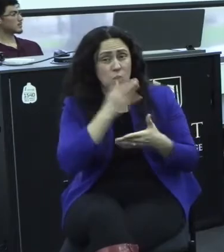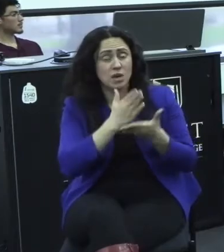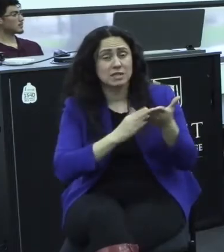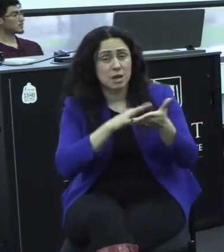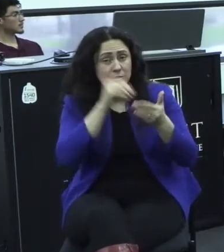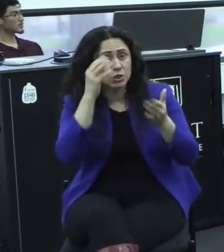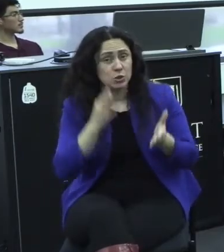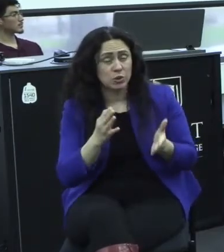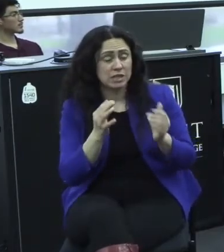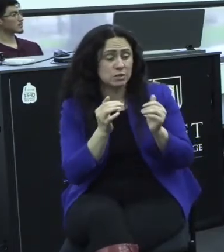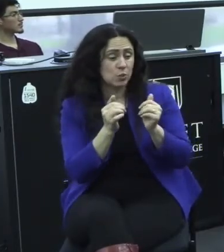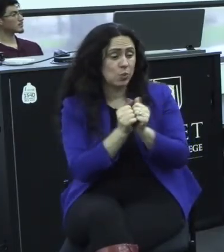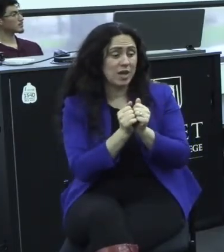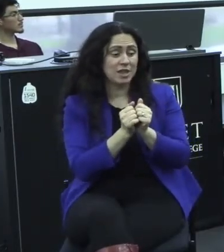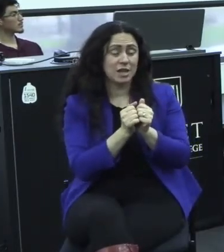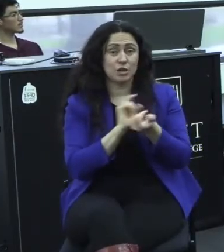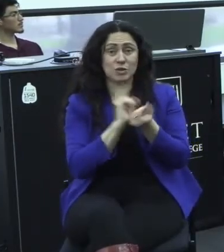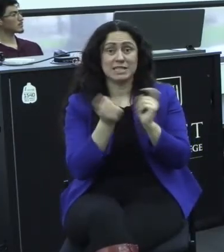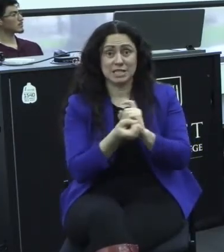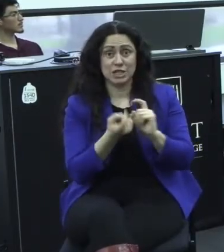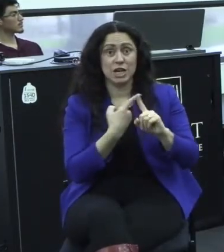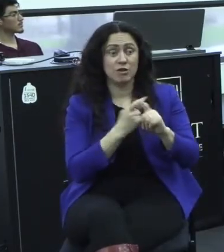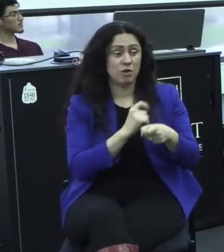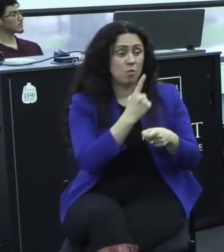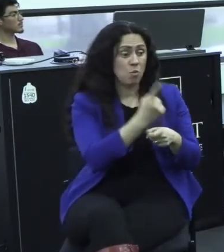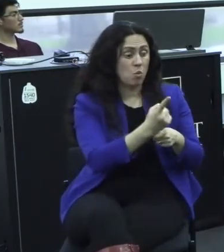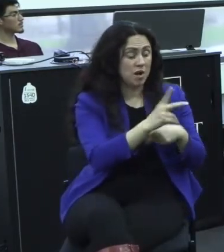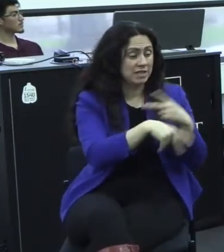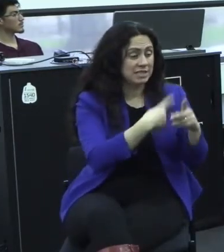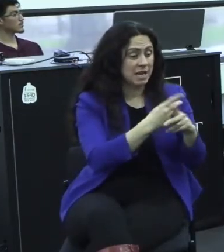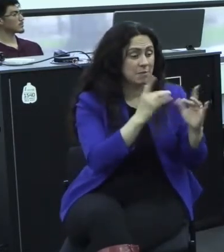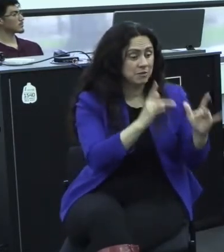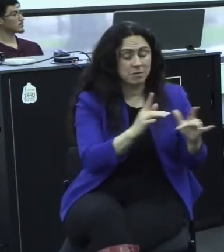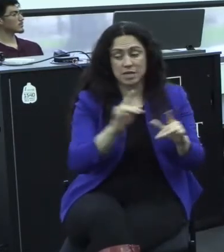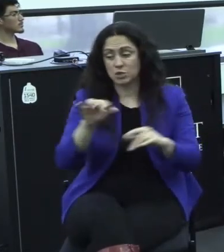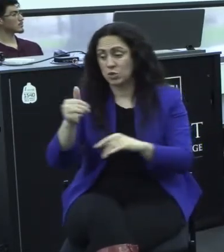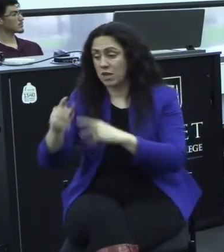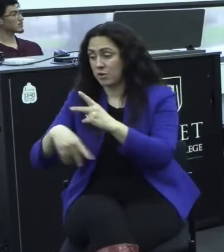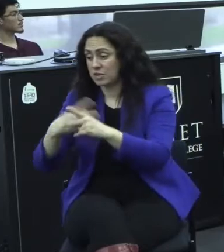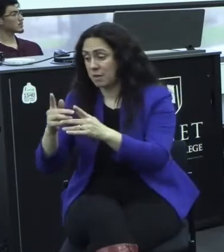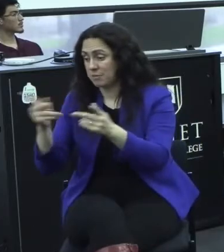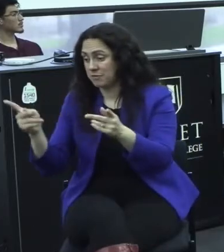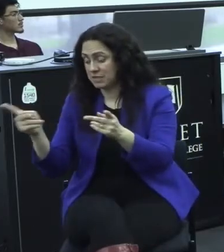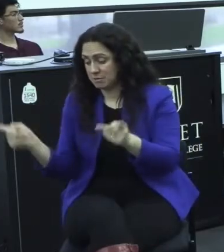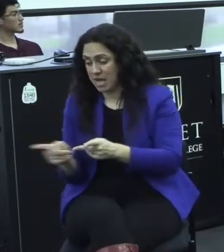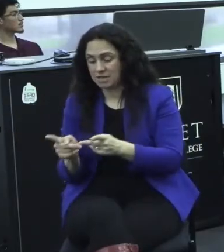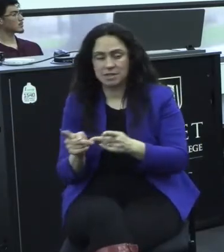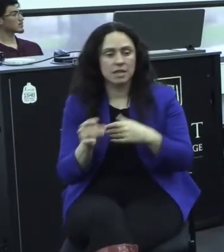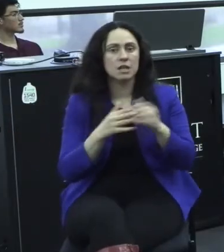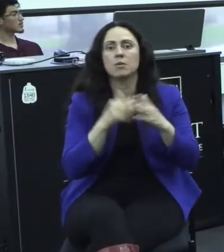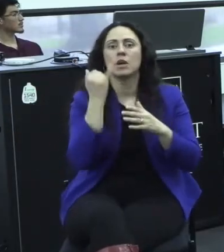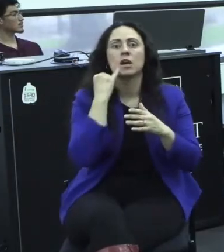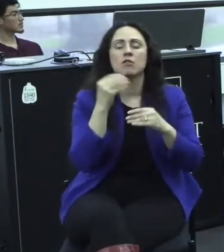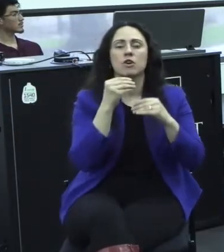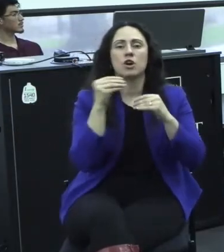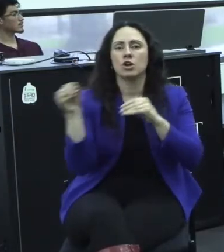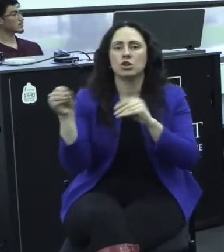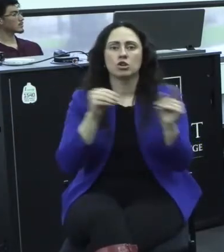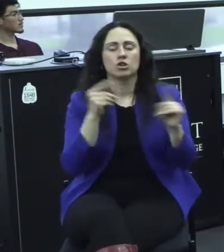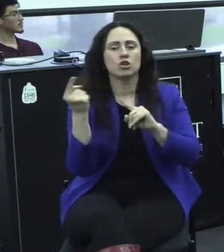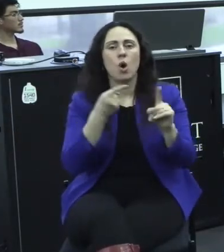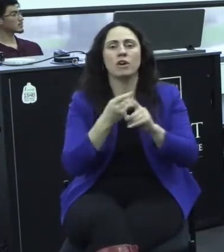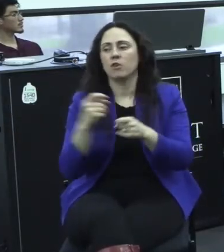students around transitioning from one type of space to another. So whether that's moving from outside to